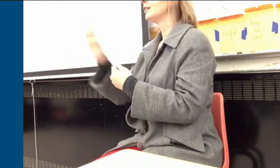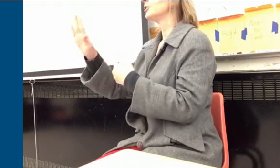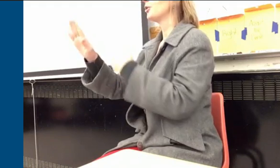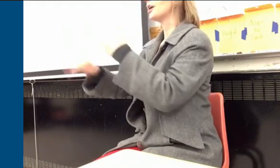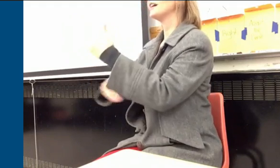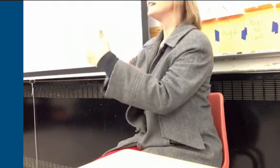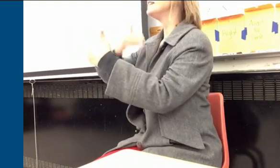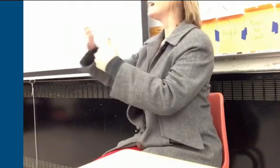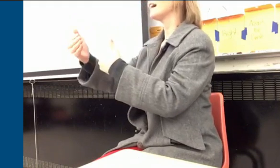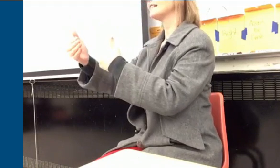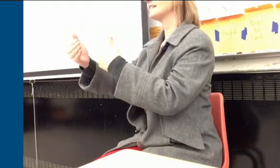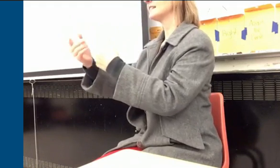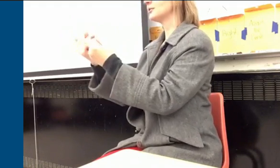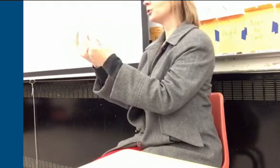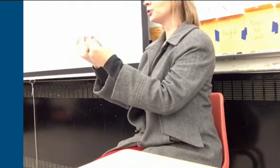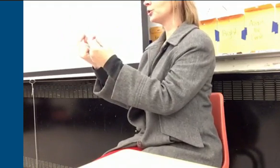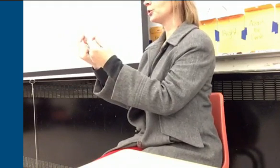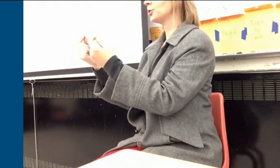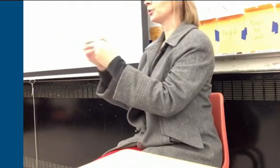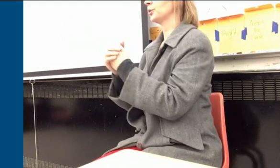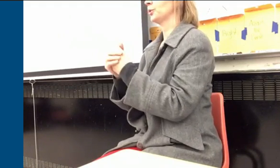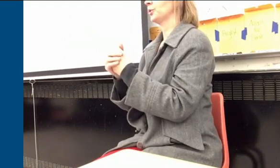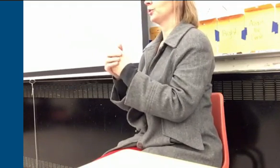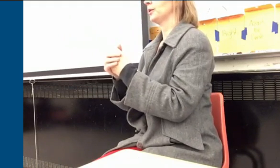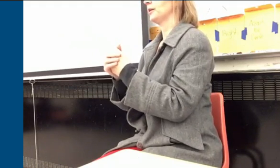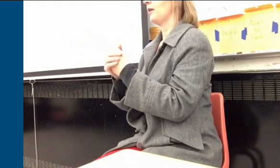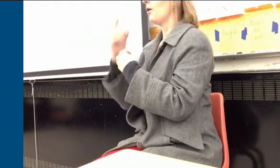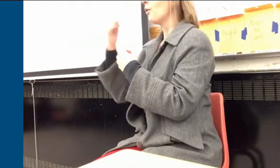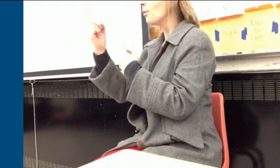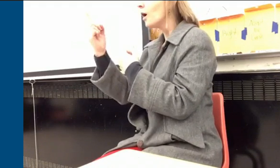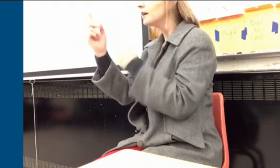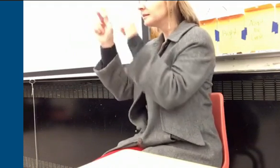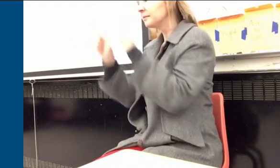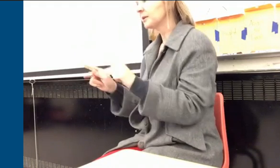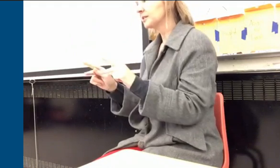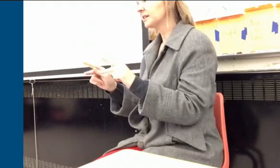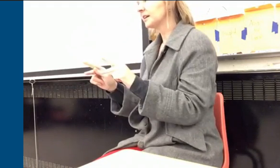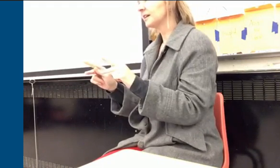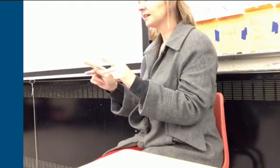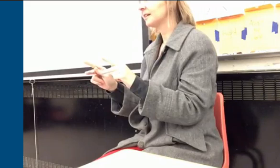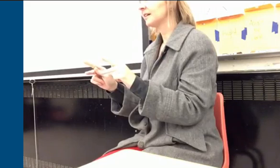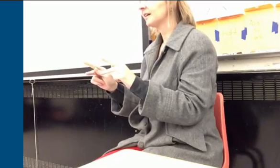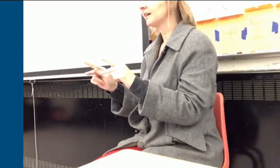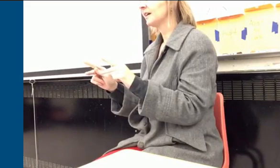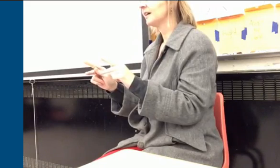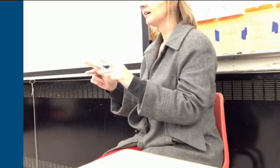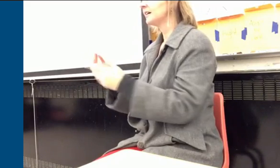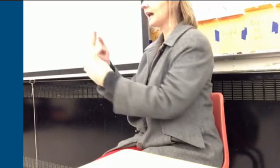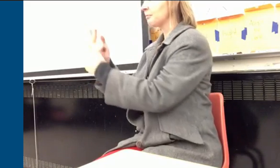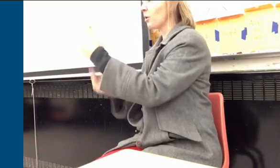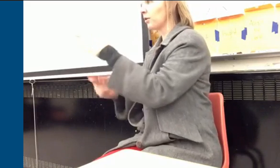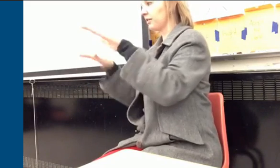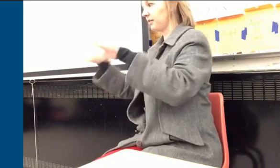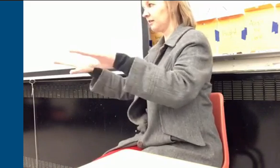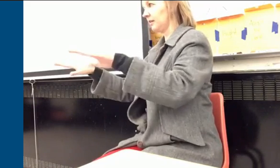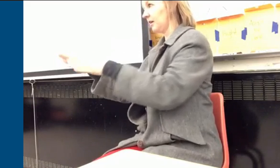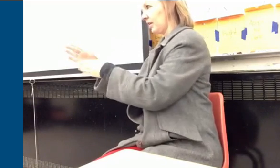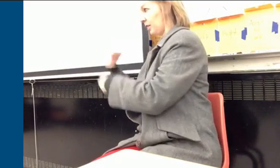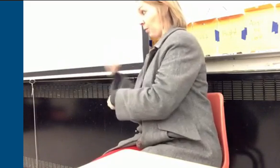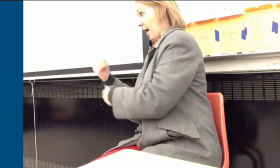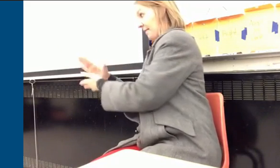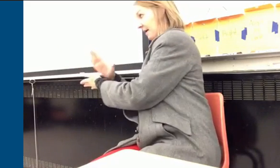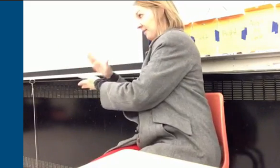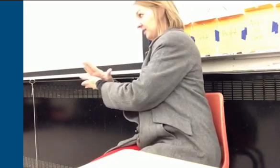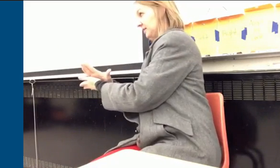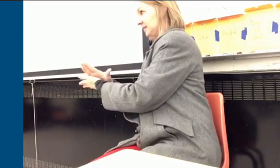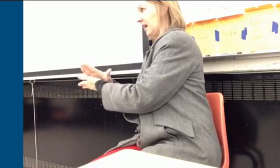next step is the following. Okay? One person is going to take both of those stacks, so the all white papers